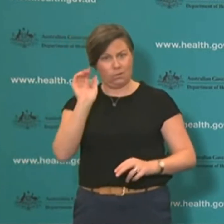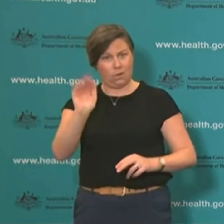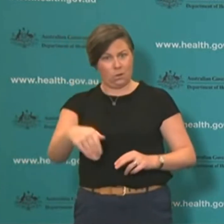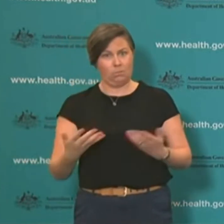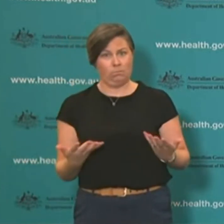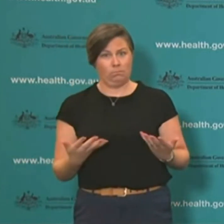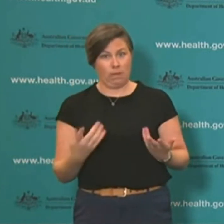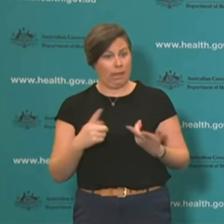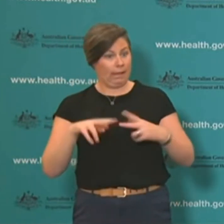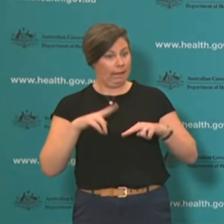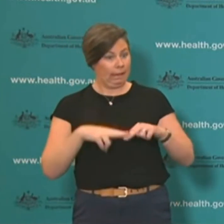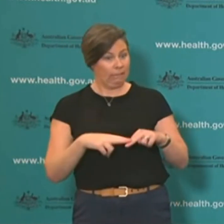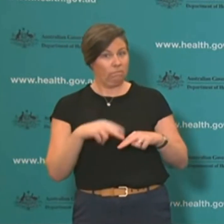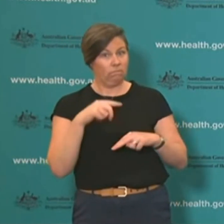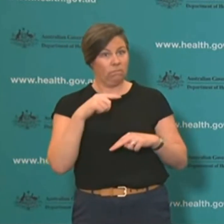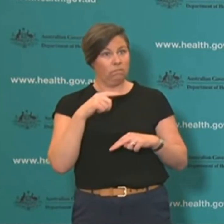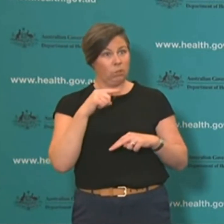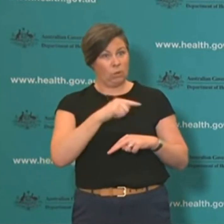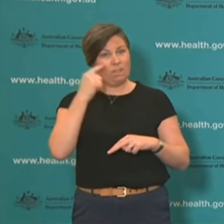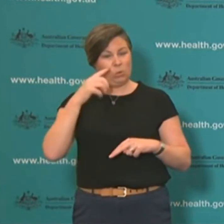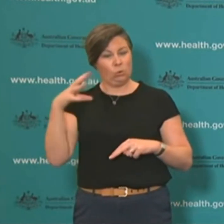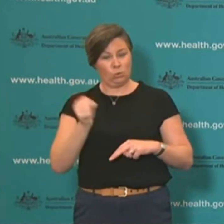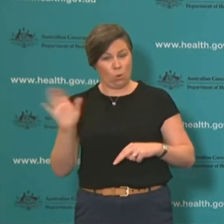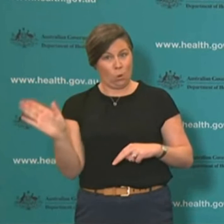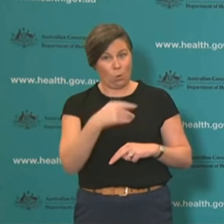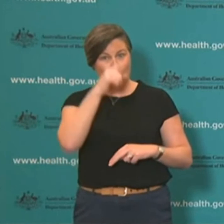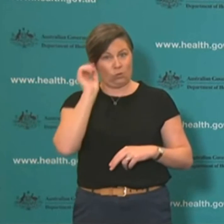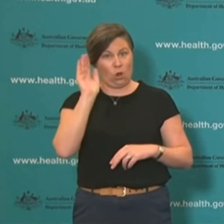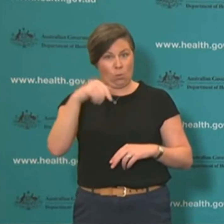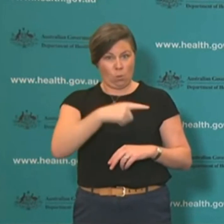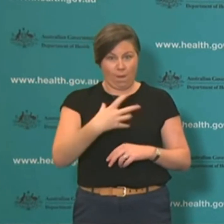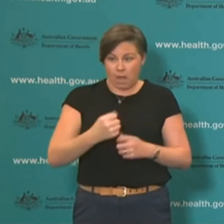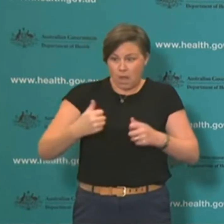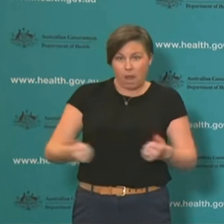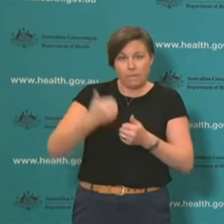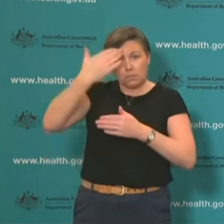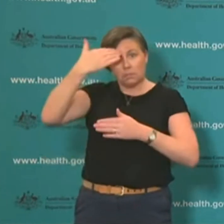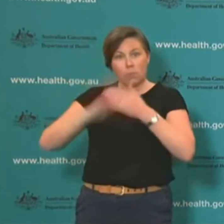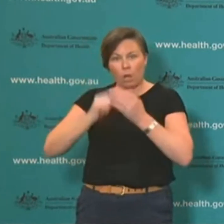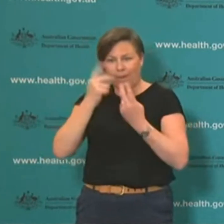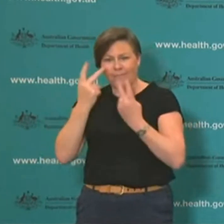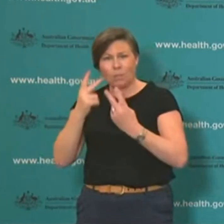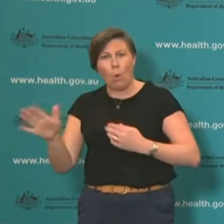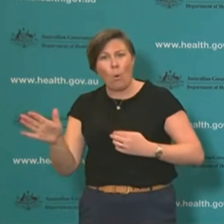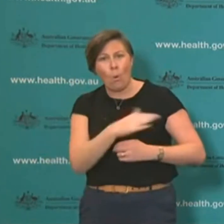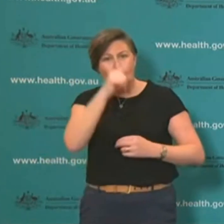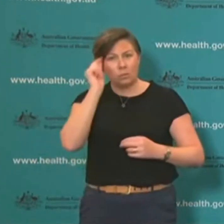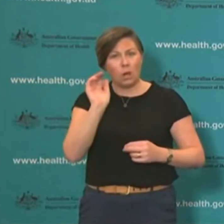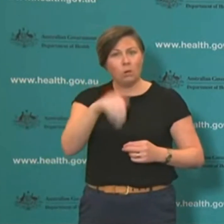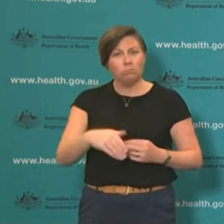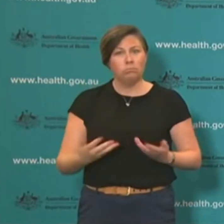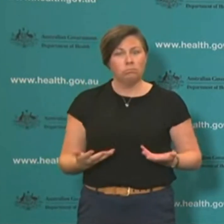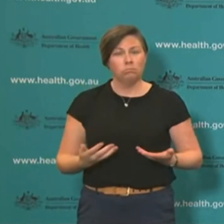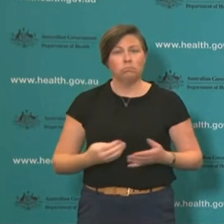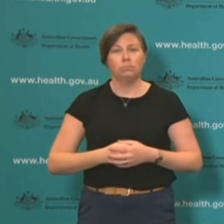of high-level expert dispatched to every single aged care home within that 48-hour window? So in response to that question,